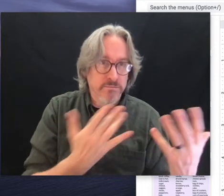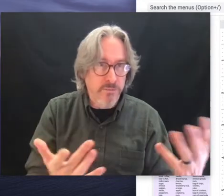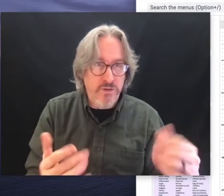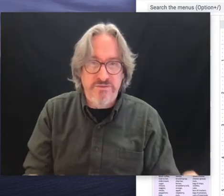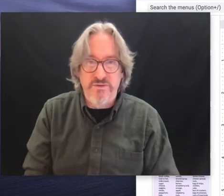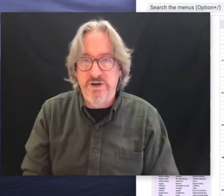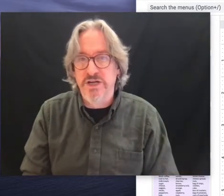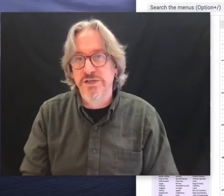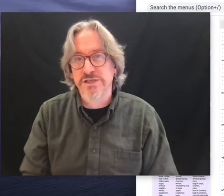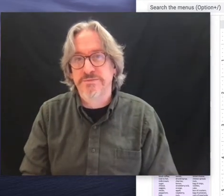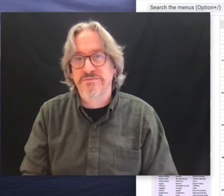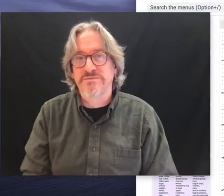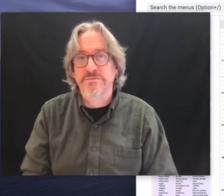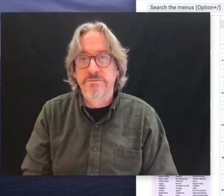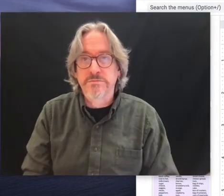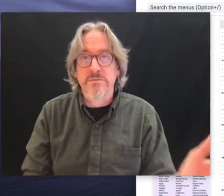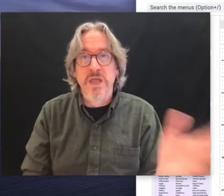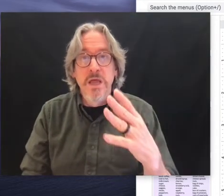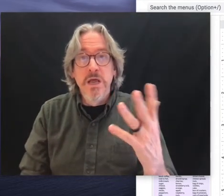birthday, all the different variations.